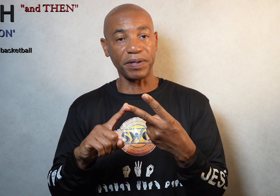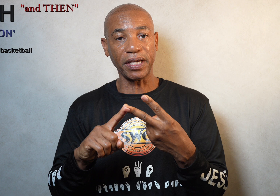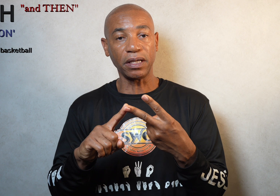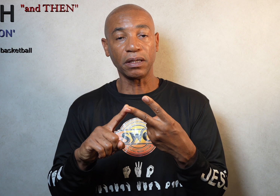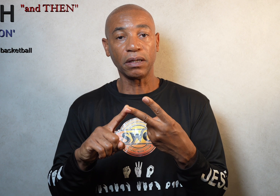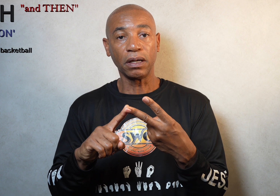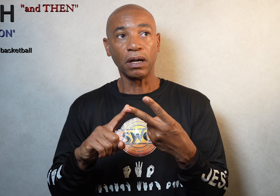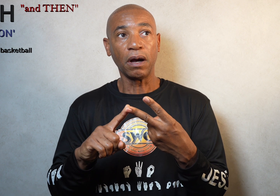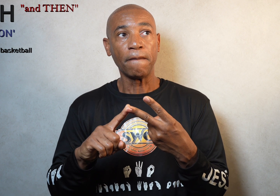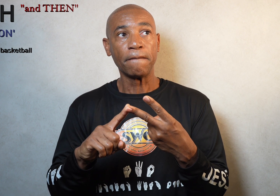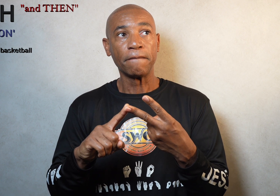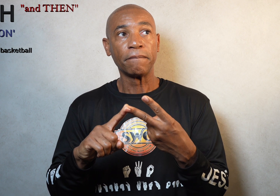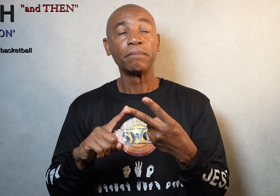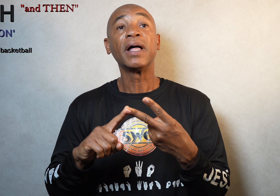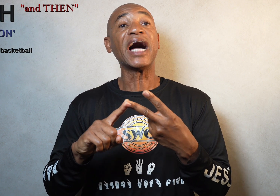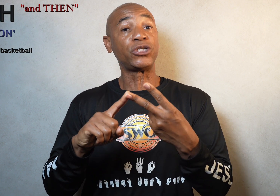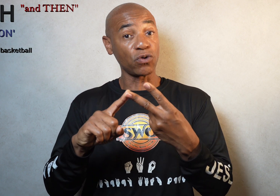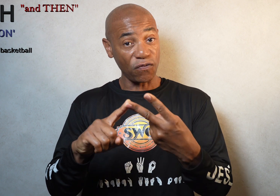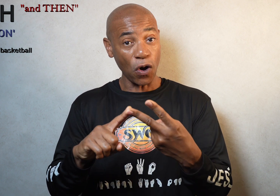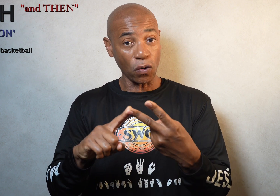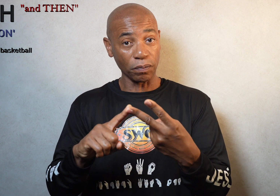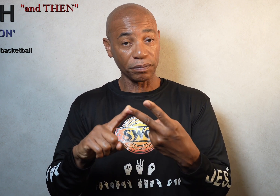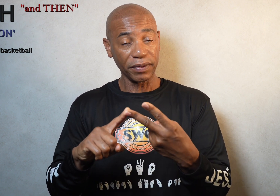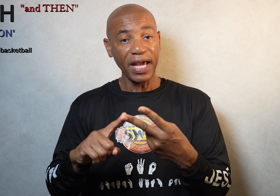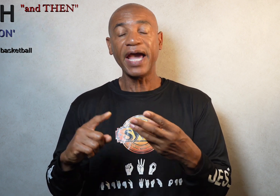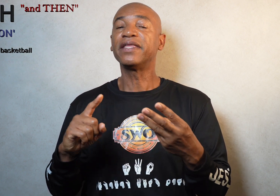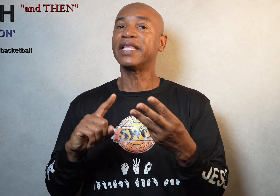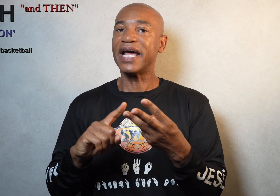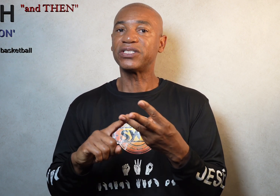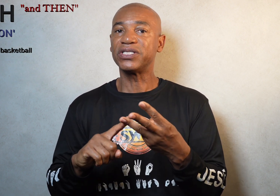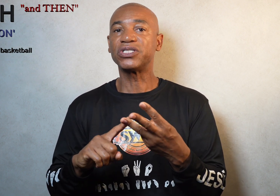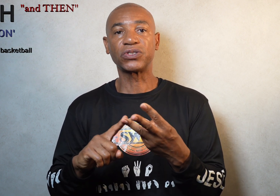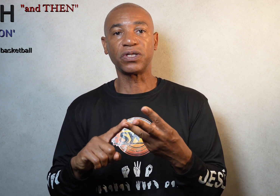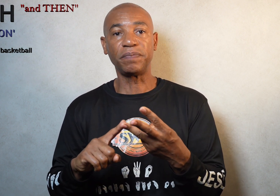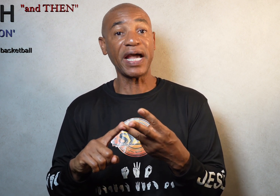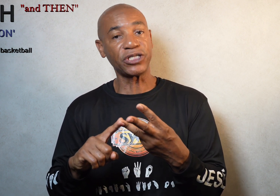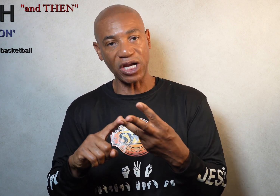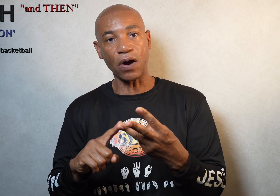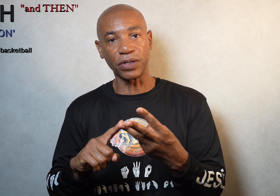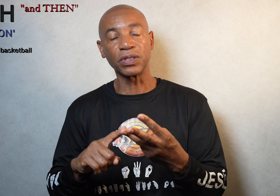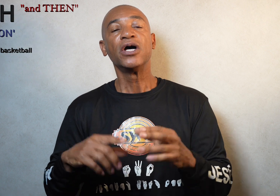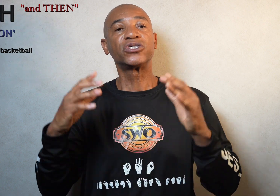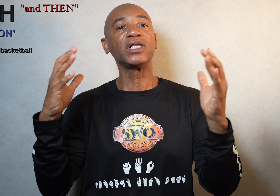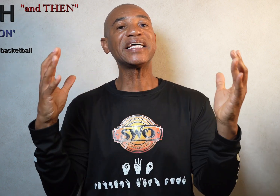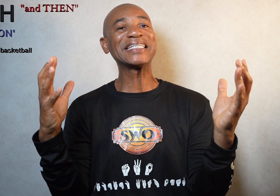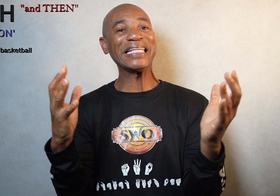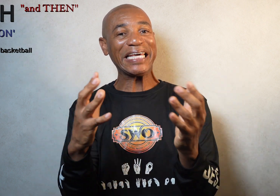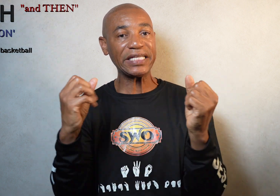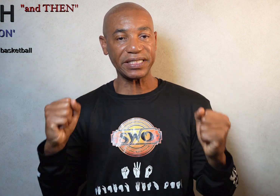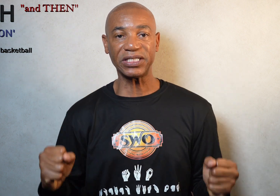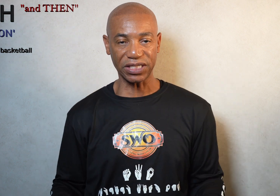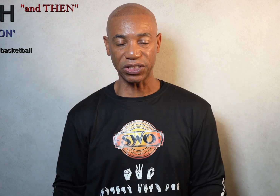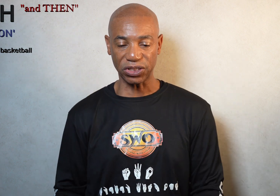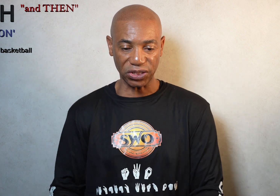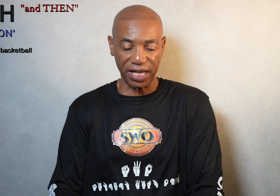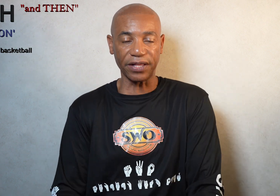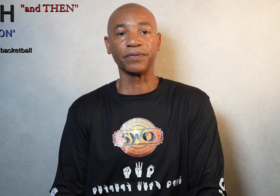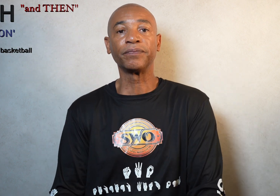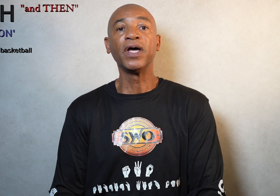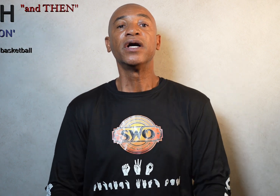be, I drove home. And the last sentence is going to be, I showered. So let's link these sentences together. I'm